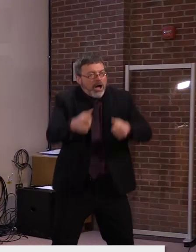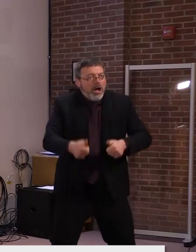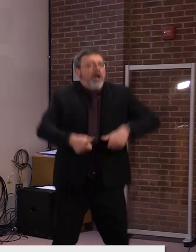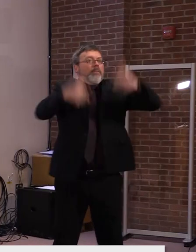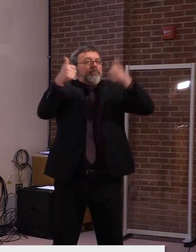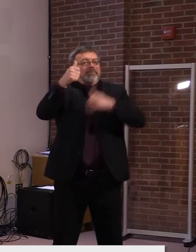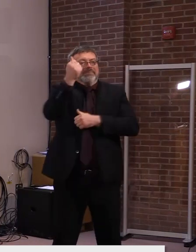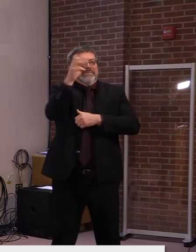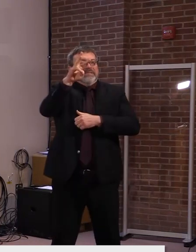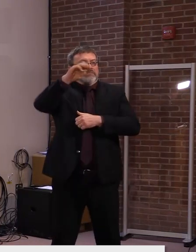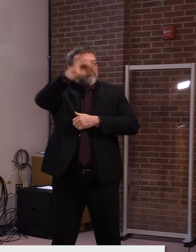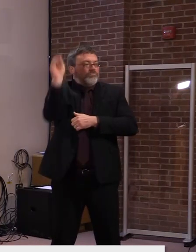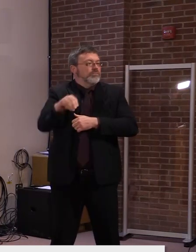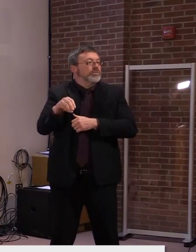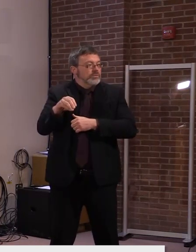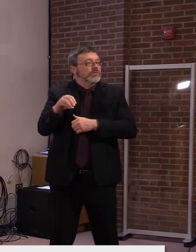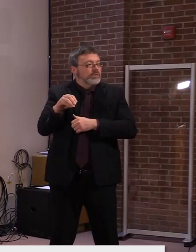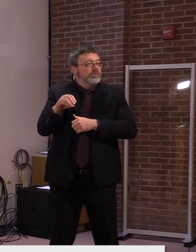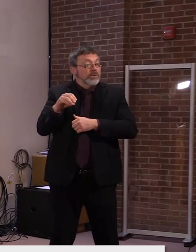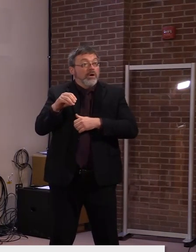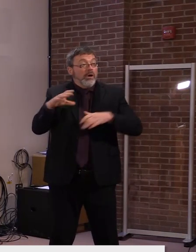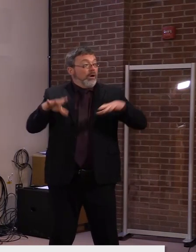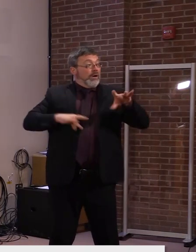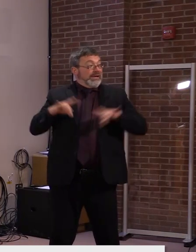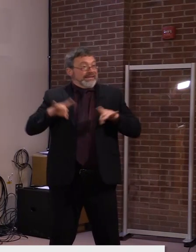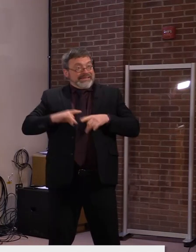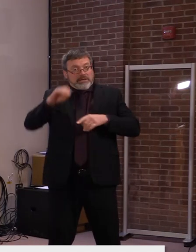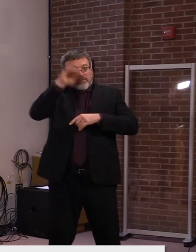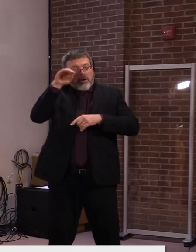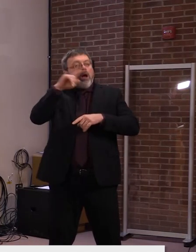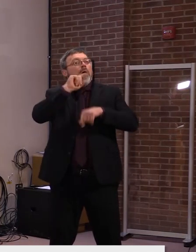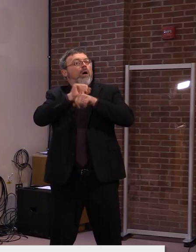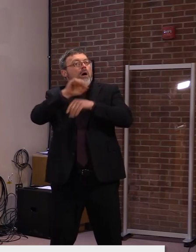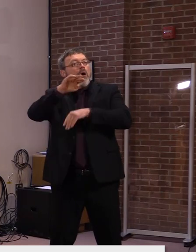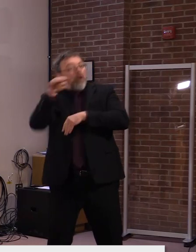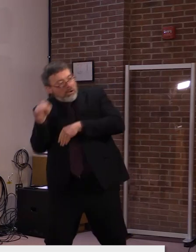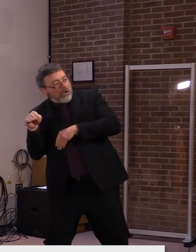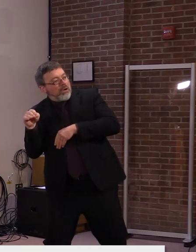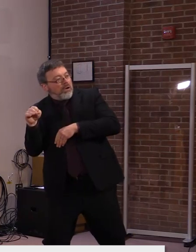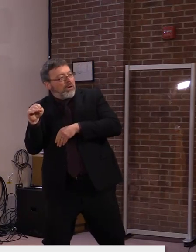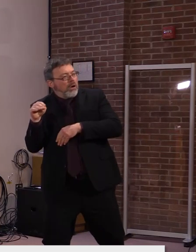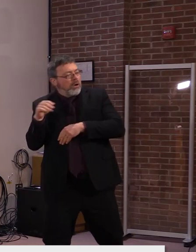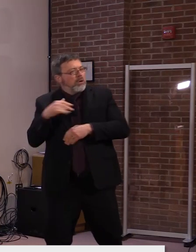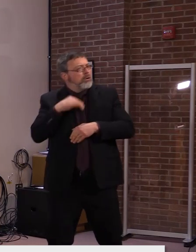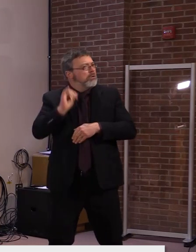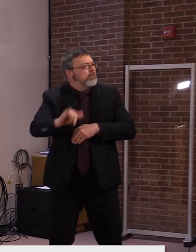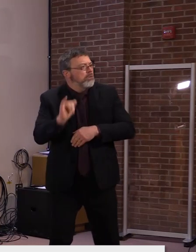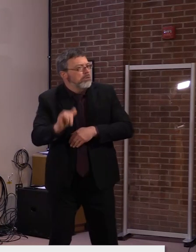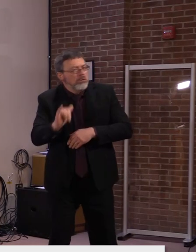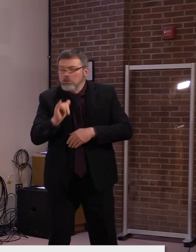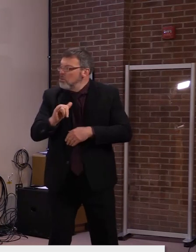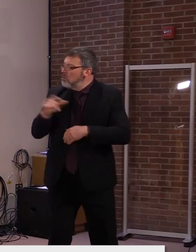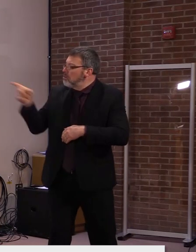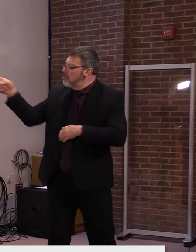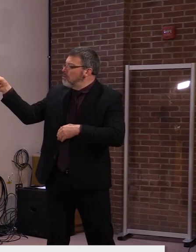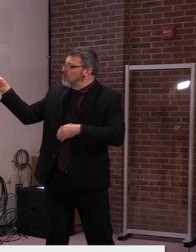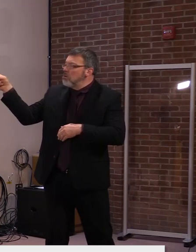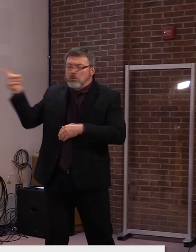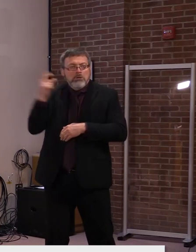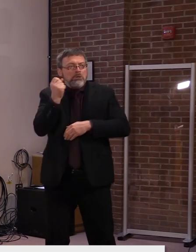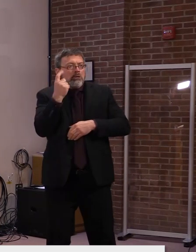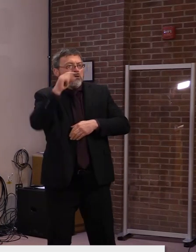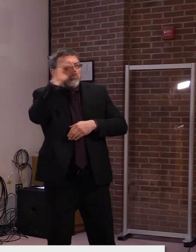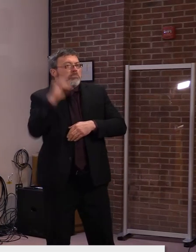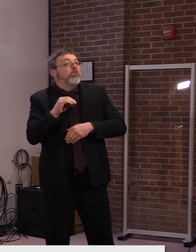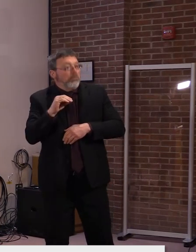our positivity rate over the last week or so. That, as you know, is something that we've been looking at closely. What's the amount of testing that's occurring? What's the amount